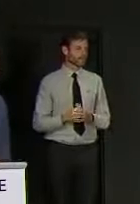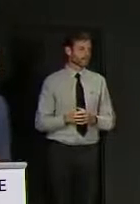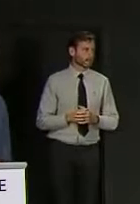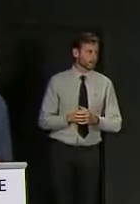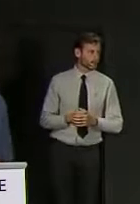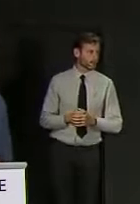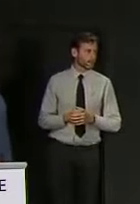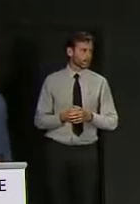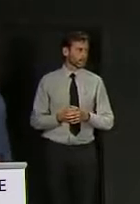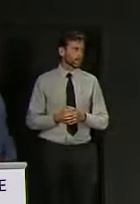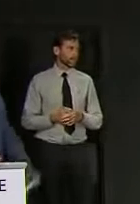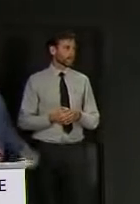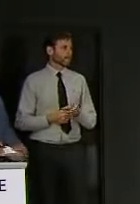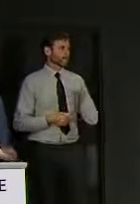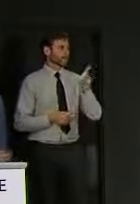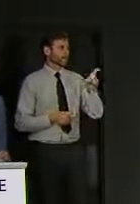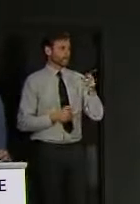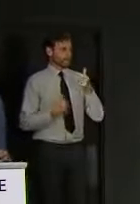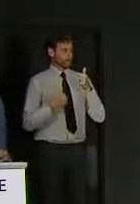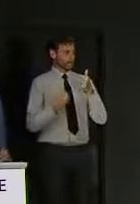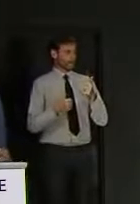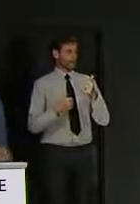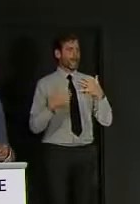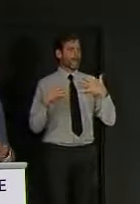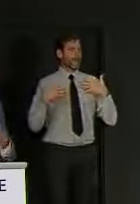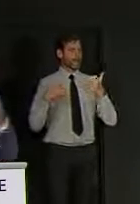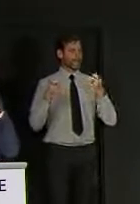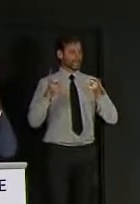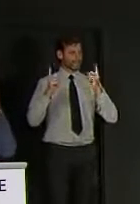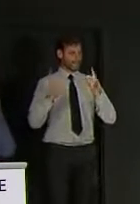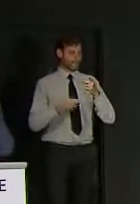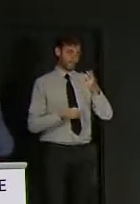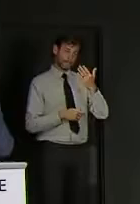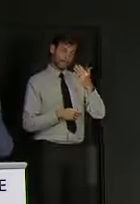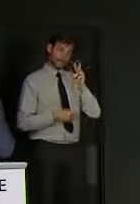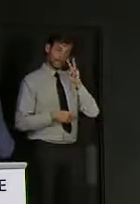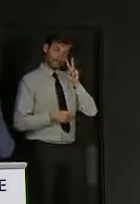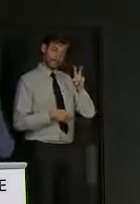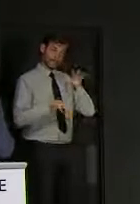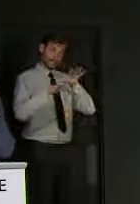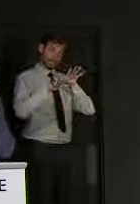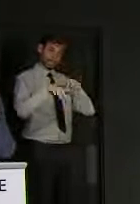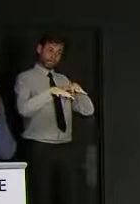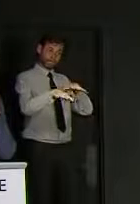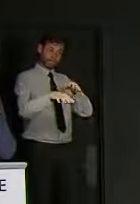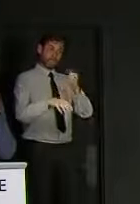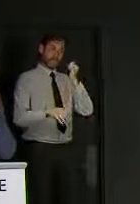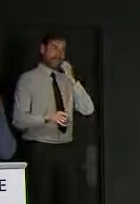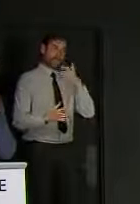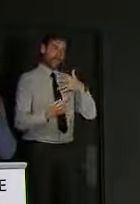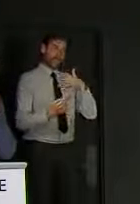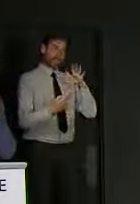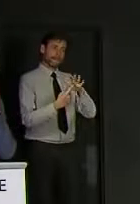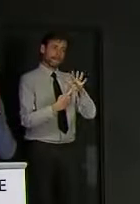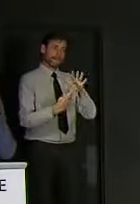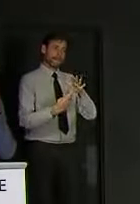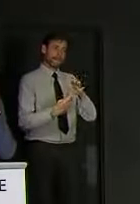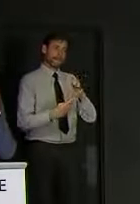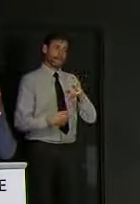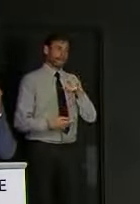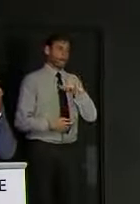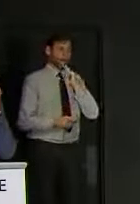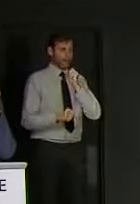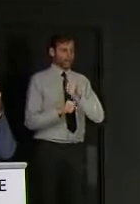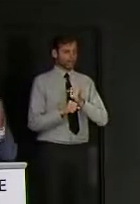Hi, thank you, Health Secretary. Given the protests that are happening this weekend weren't really on the government's